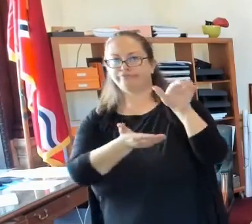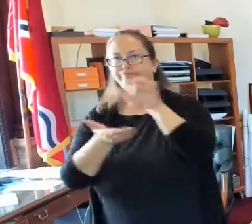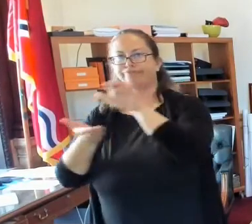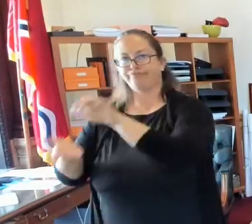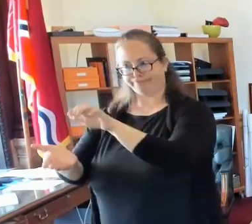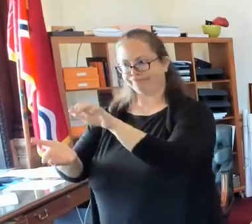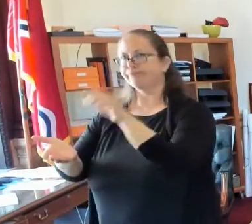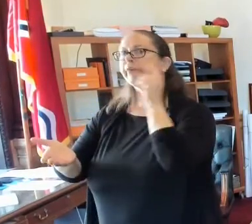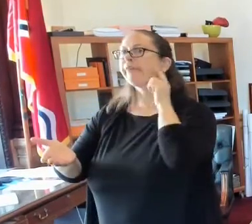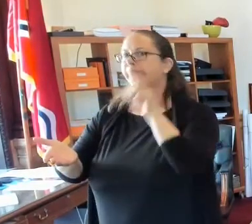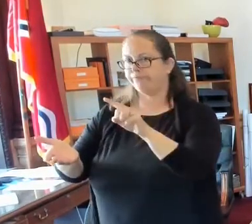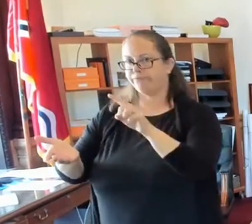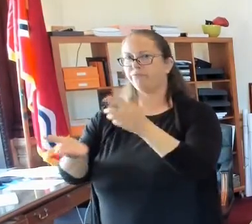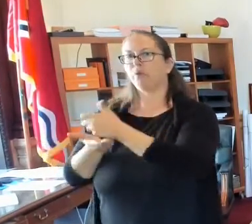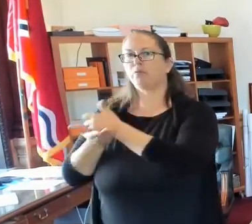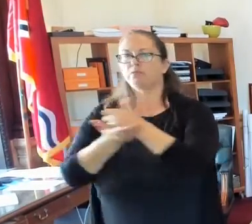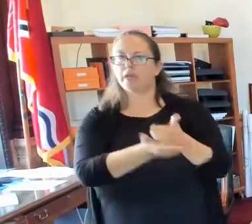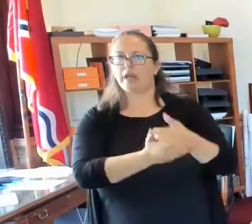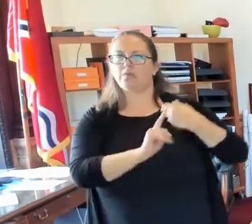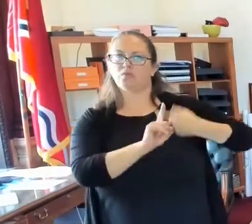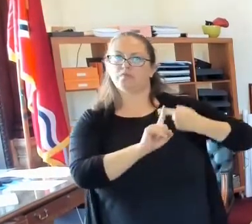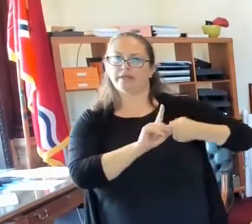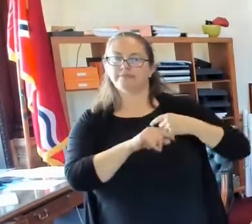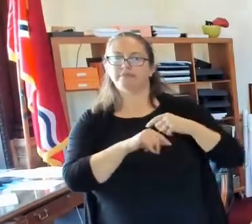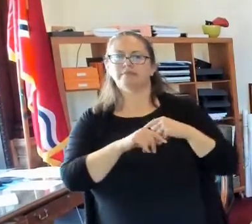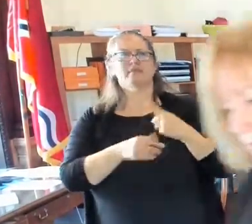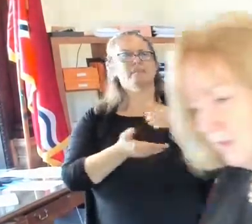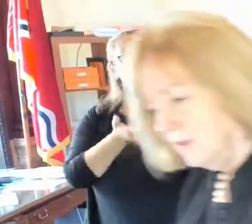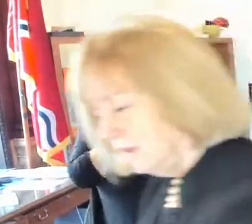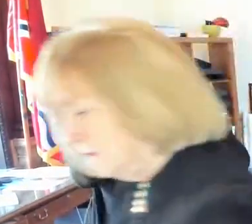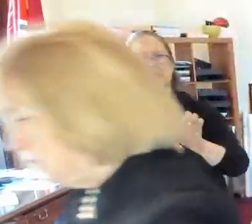thing that ENA did, excuse me, 1 minute.